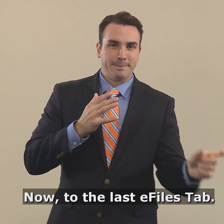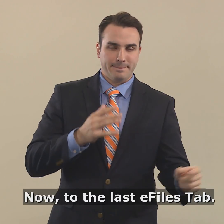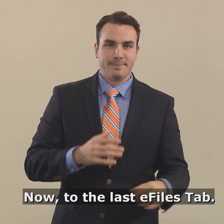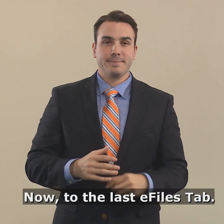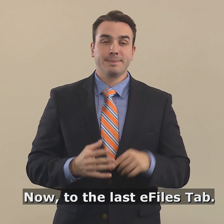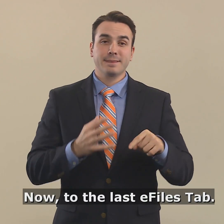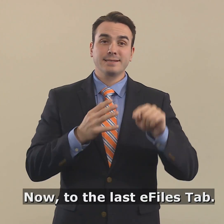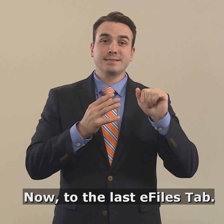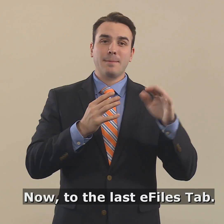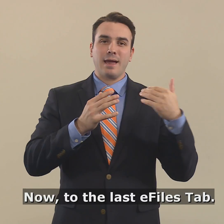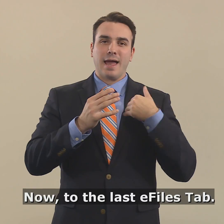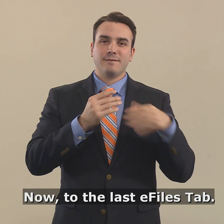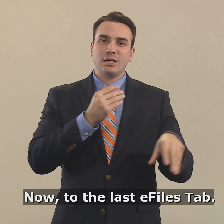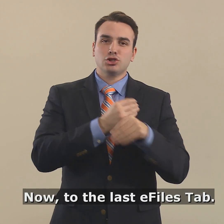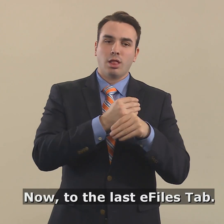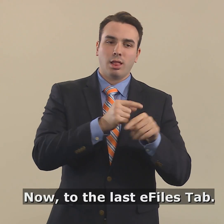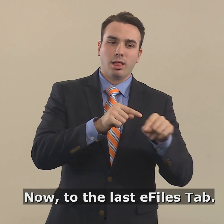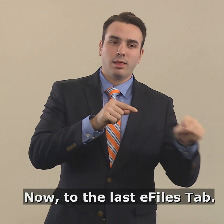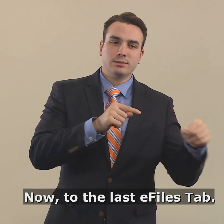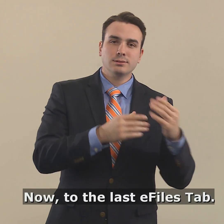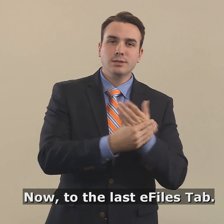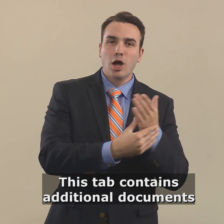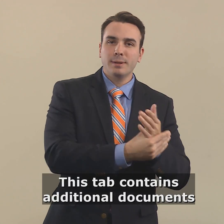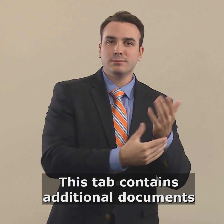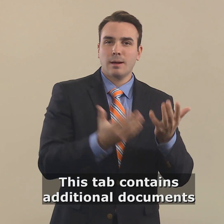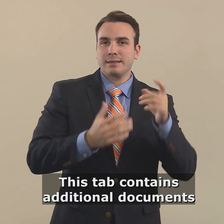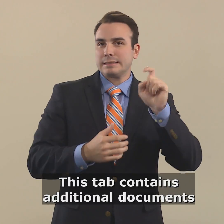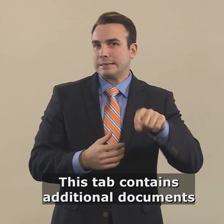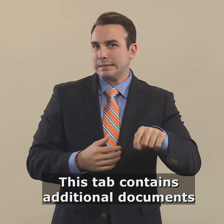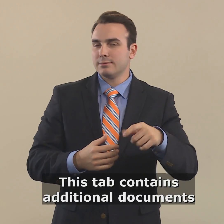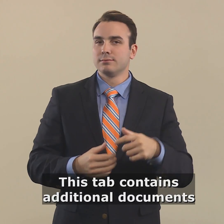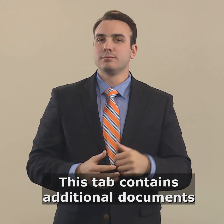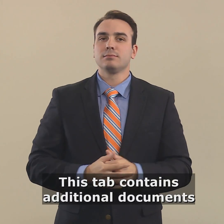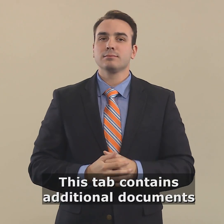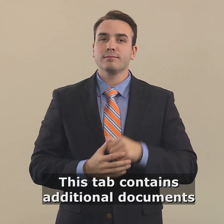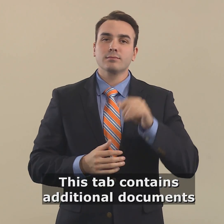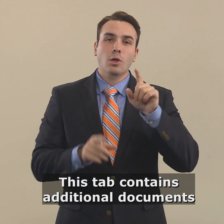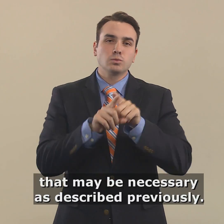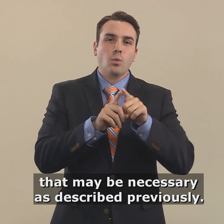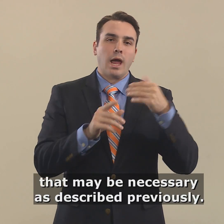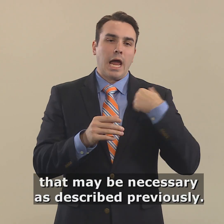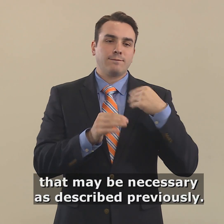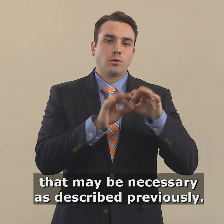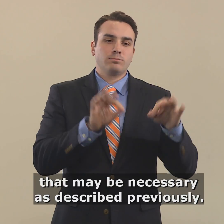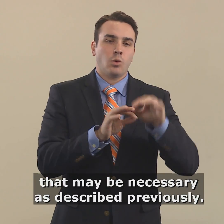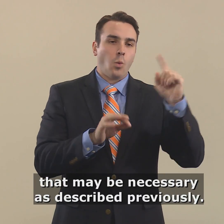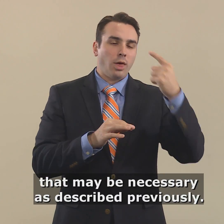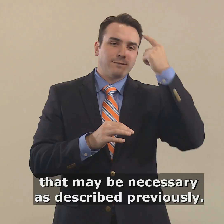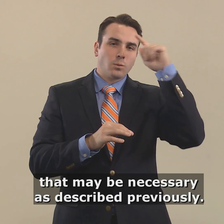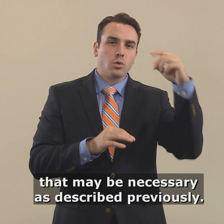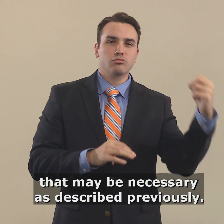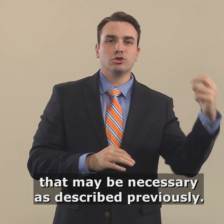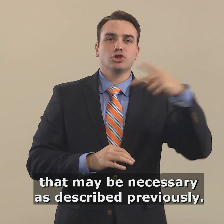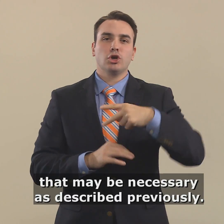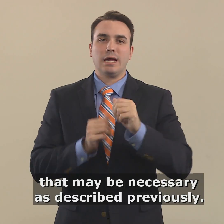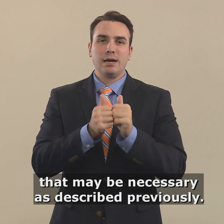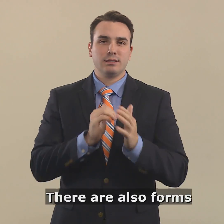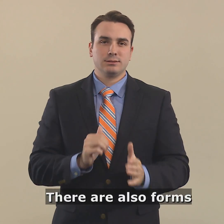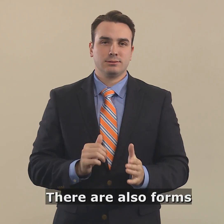Now to the last, E-Files tab. This tab contains additional documents that may be necessary as described previously.